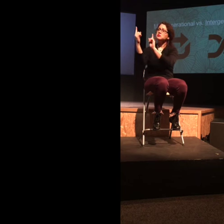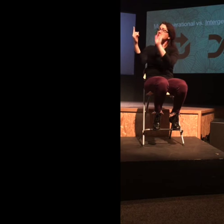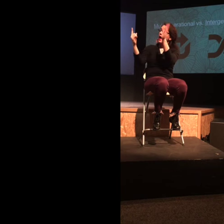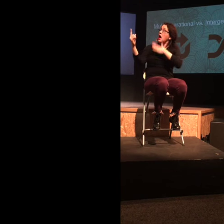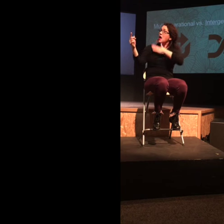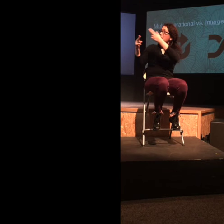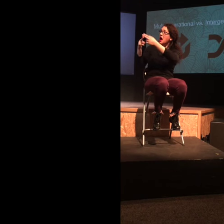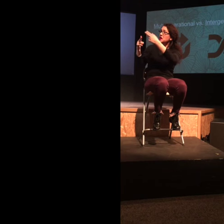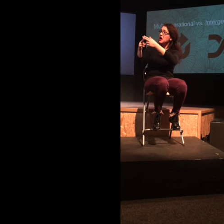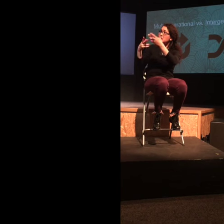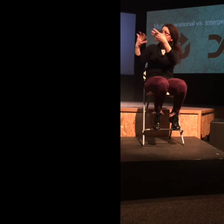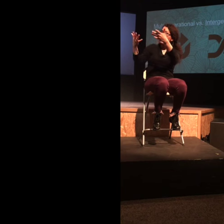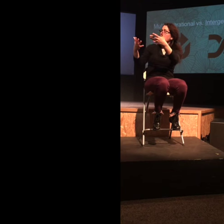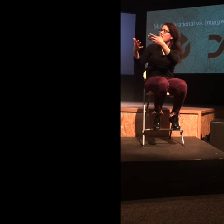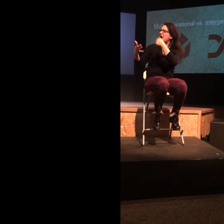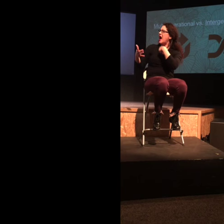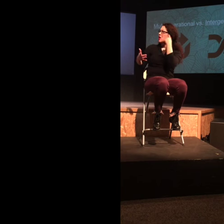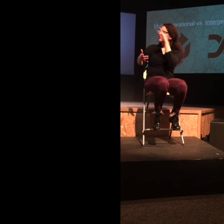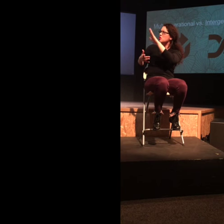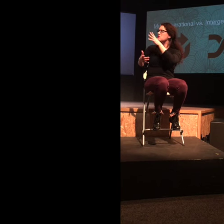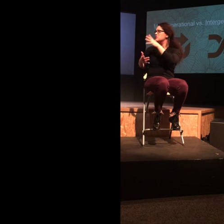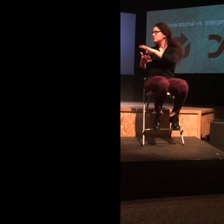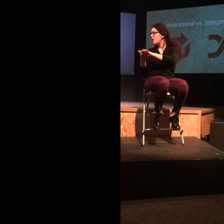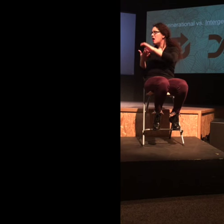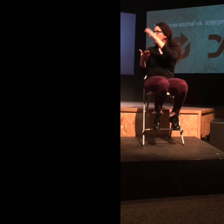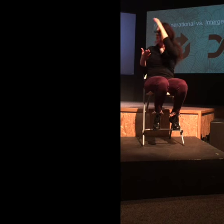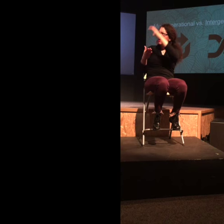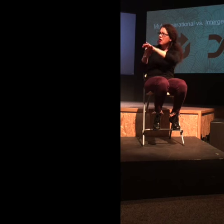your spouse just passed away. How can I pray for you?